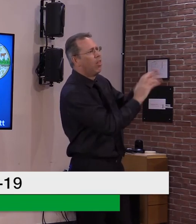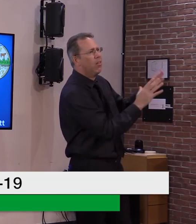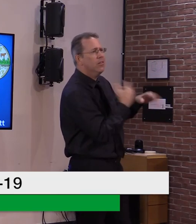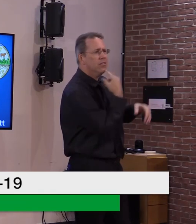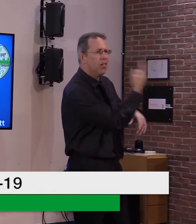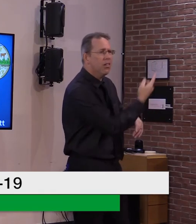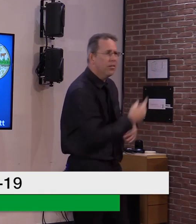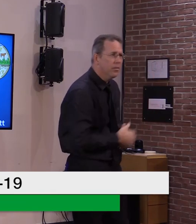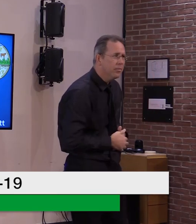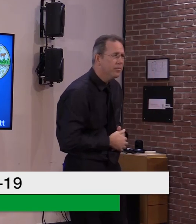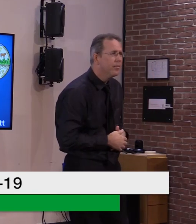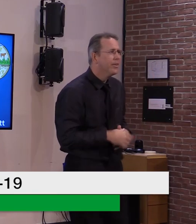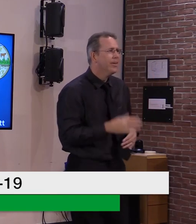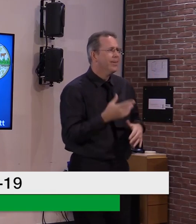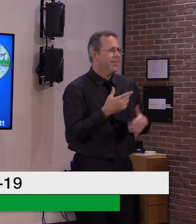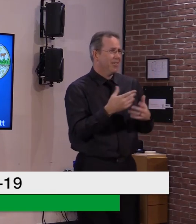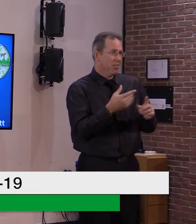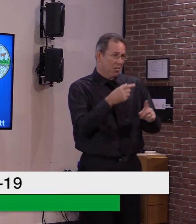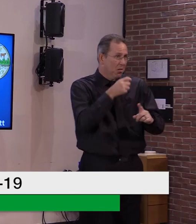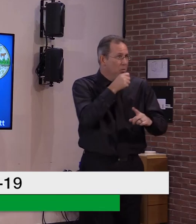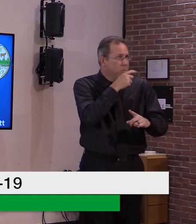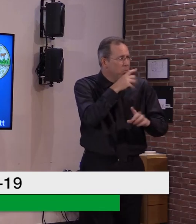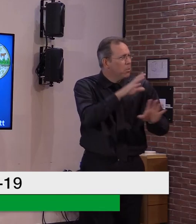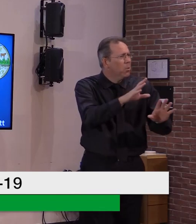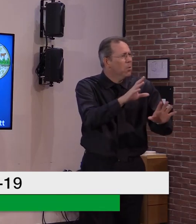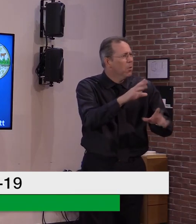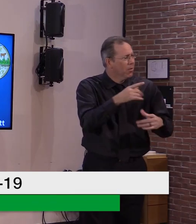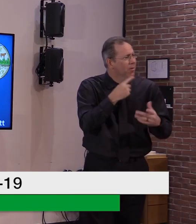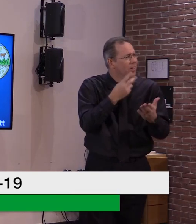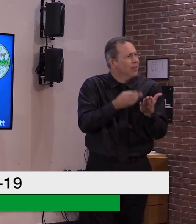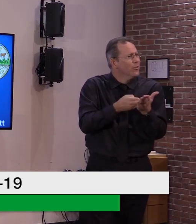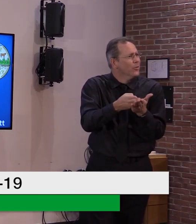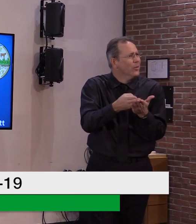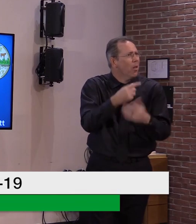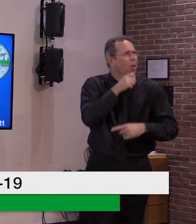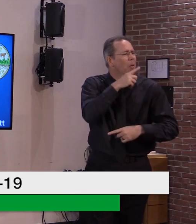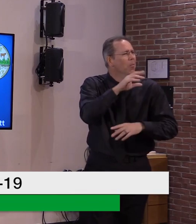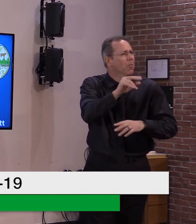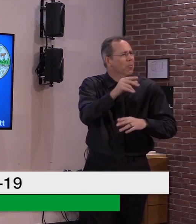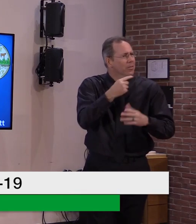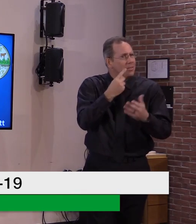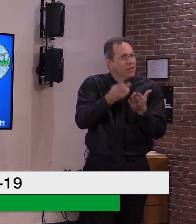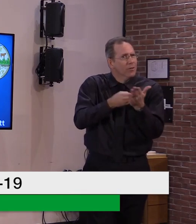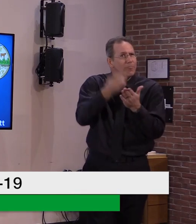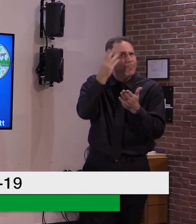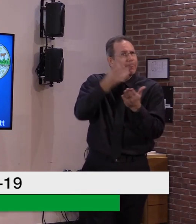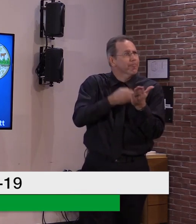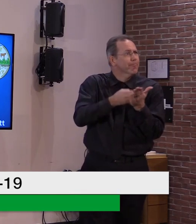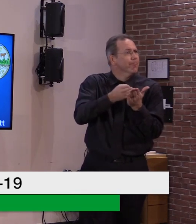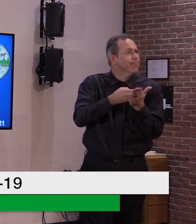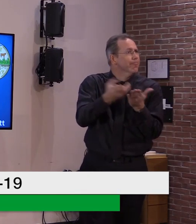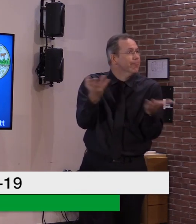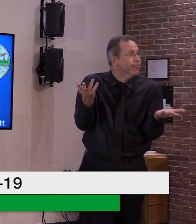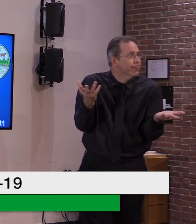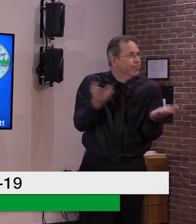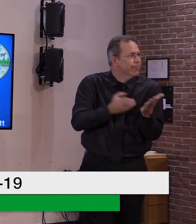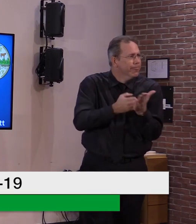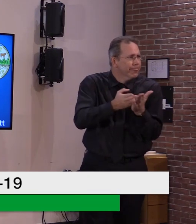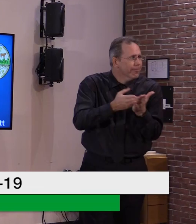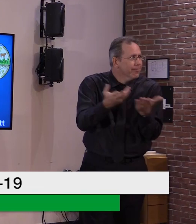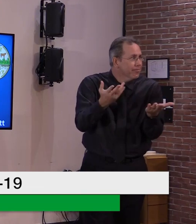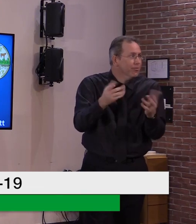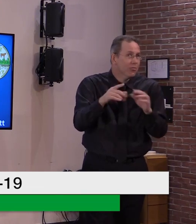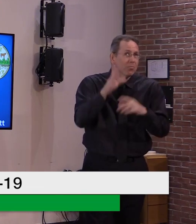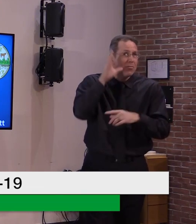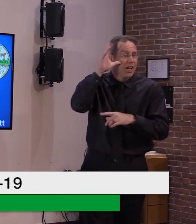and i'm not sure that it's all about uh the kids uh the parents play a role in this as well so secretary french